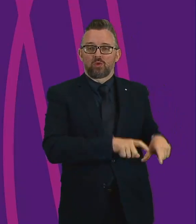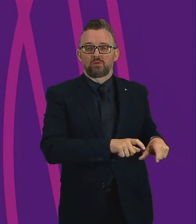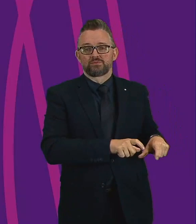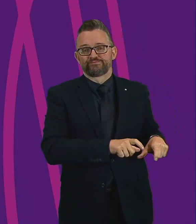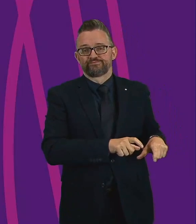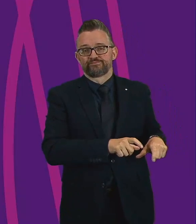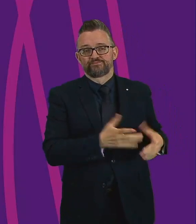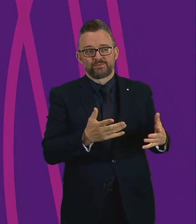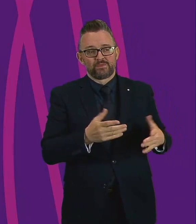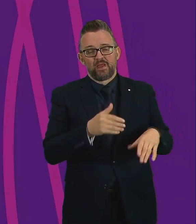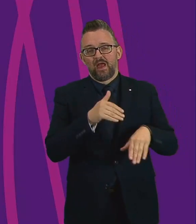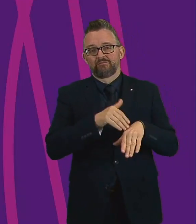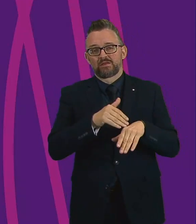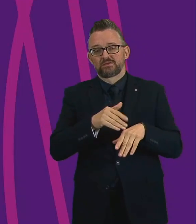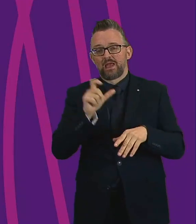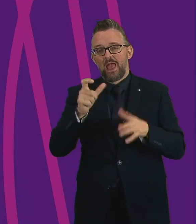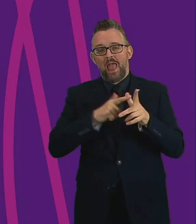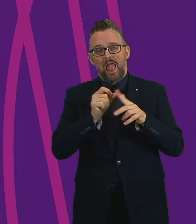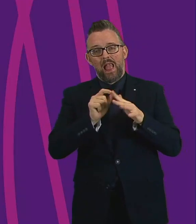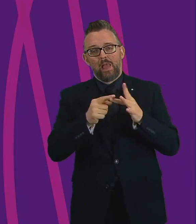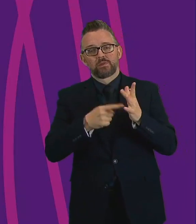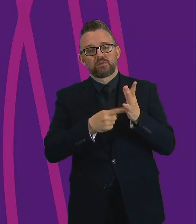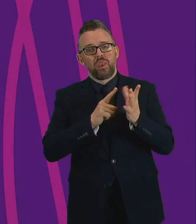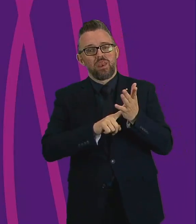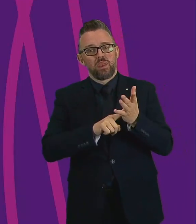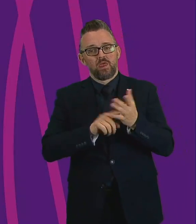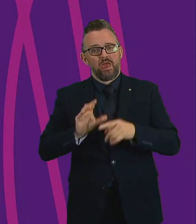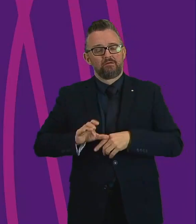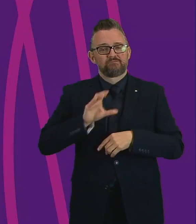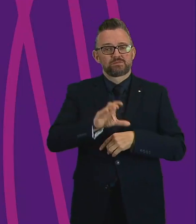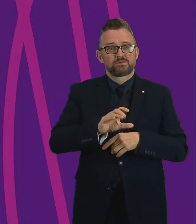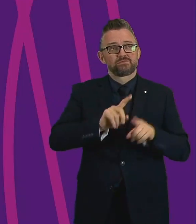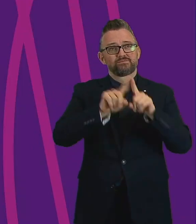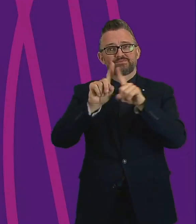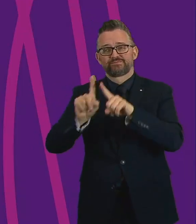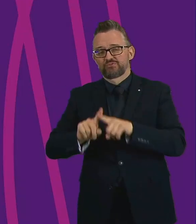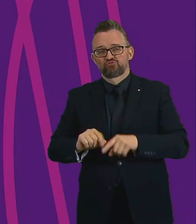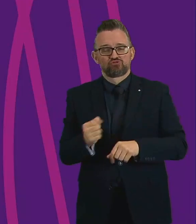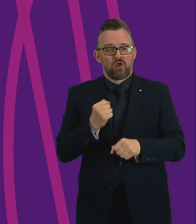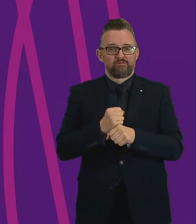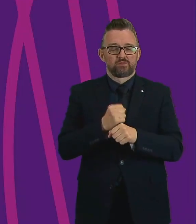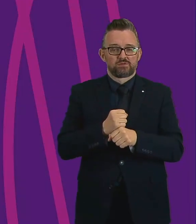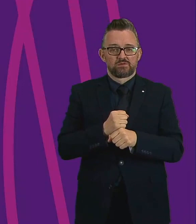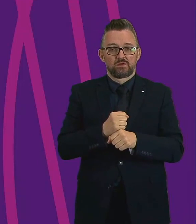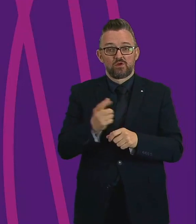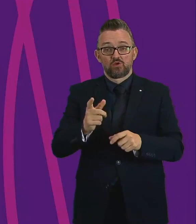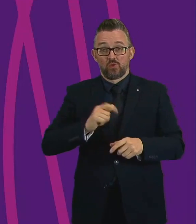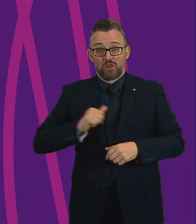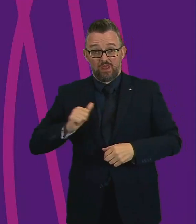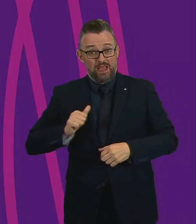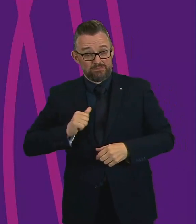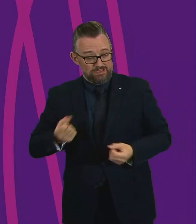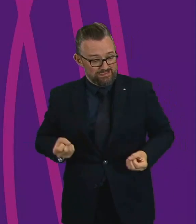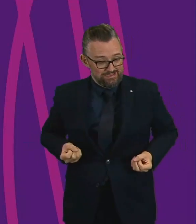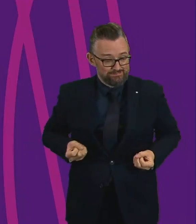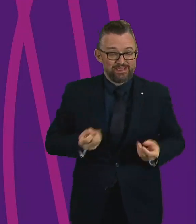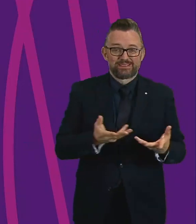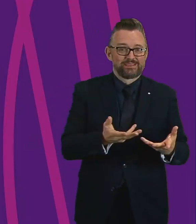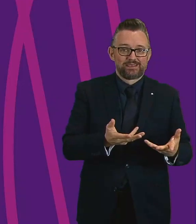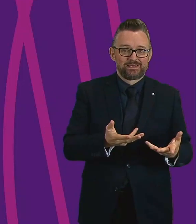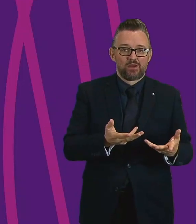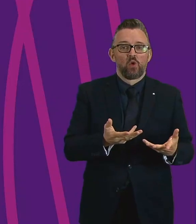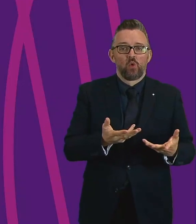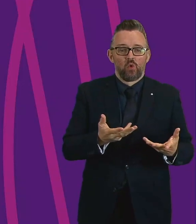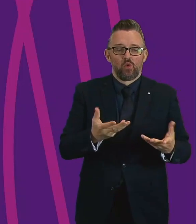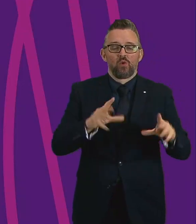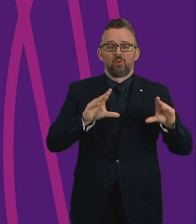on capital investment plans across different parts of the Scottish Government, with the result that planned expenditure has been slowed